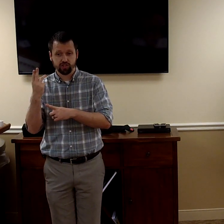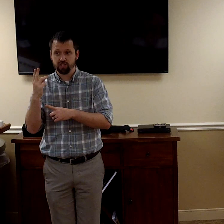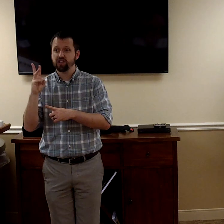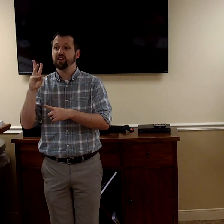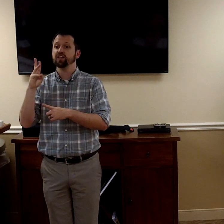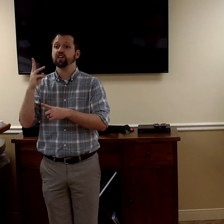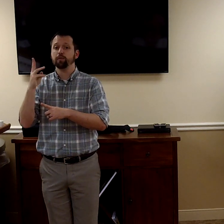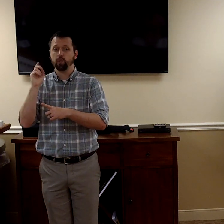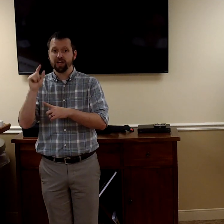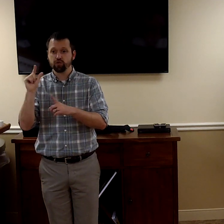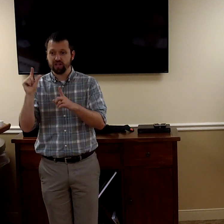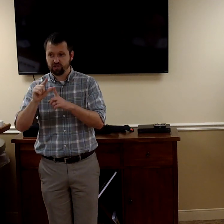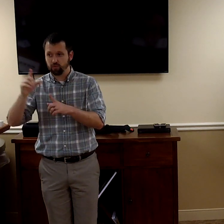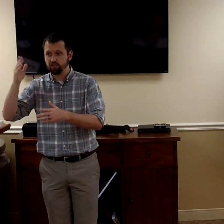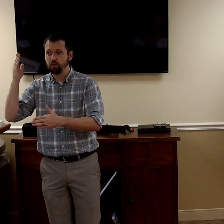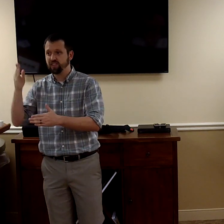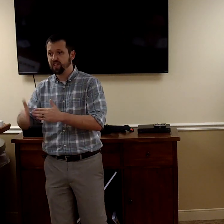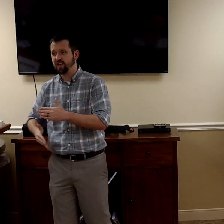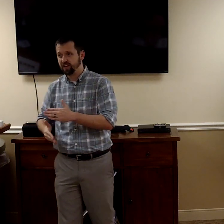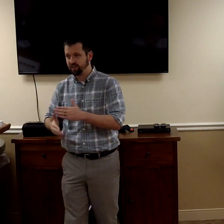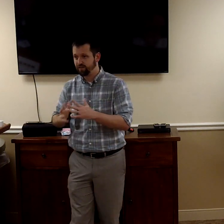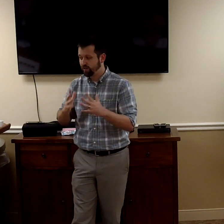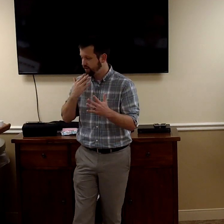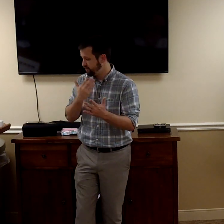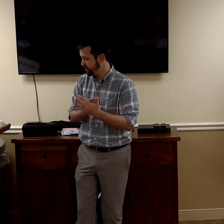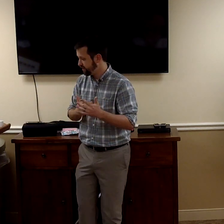At the end. WH question words go at the end. Very good.